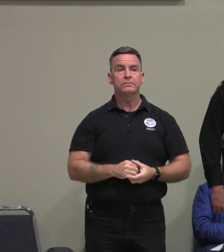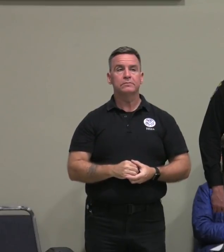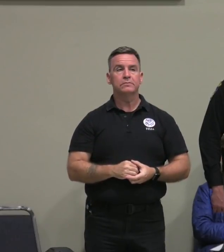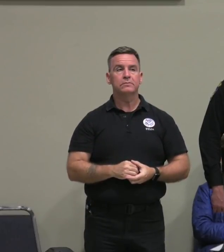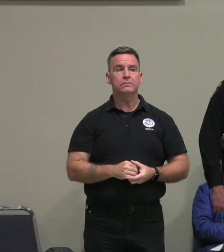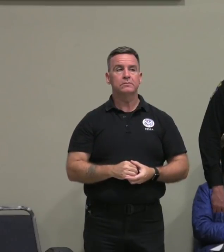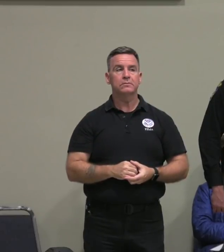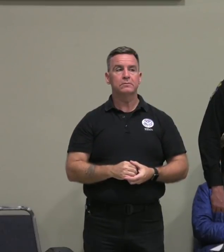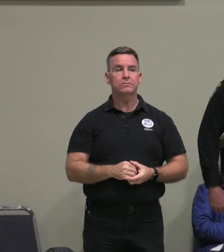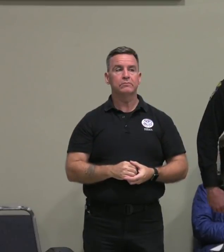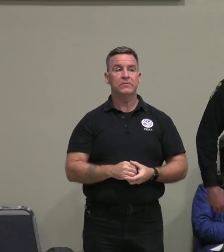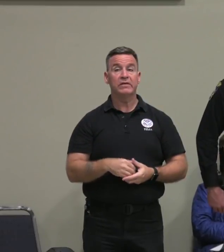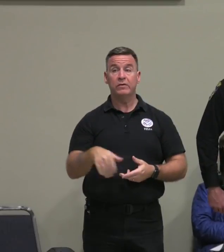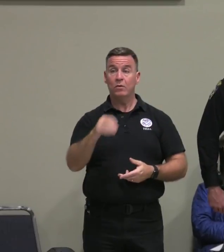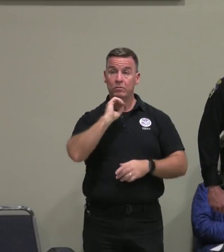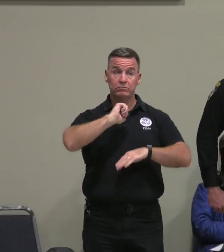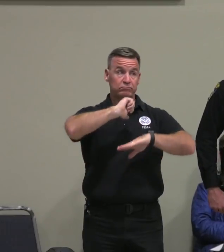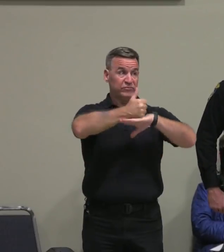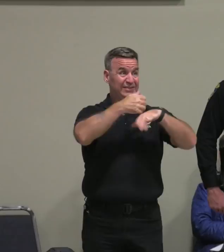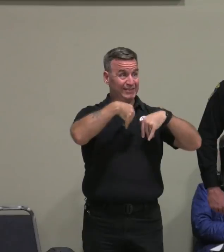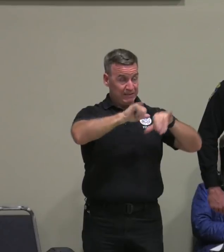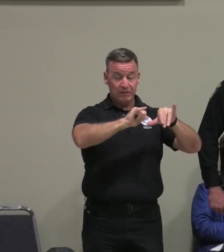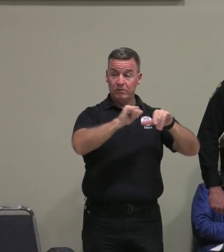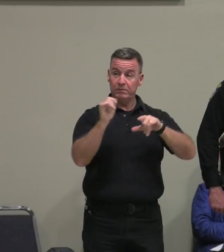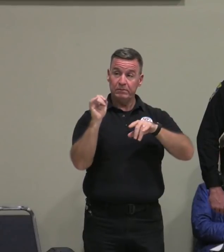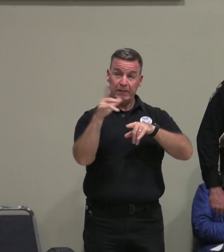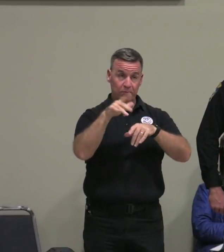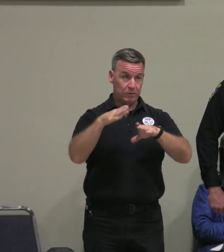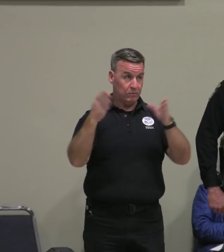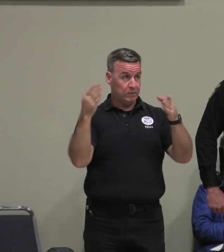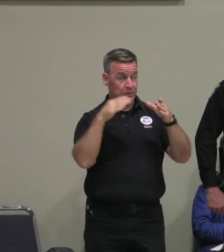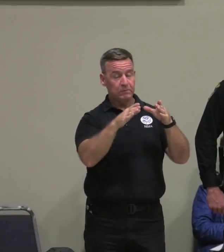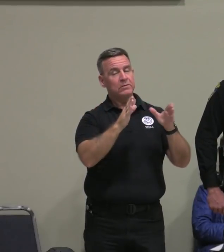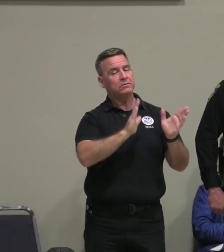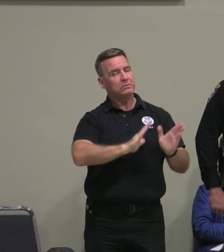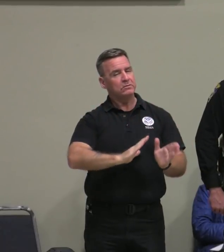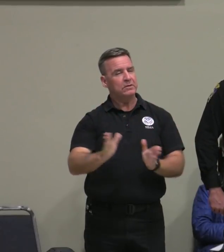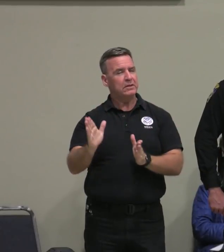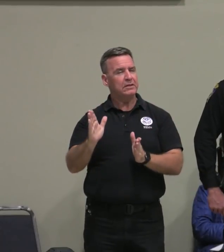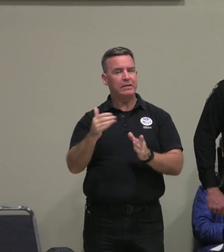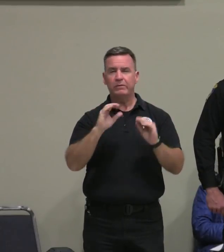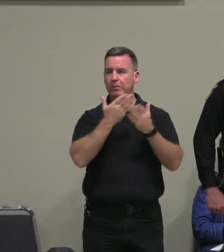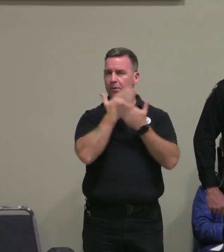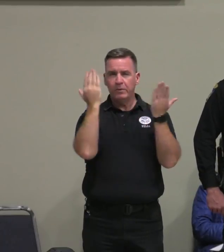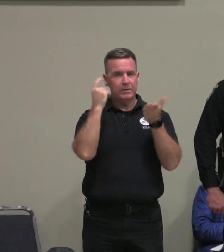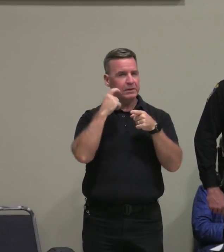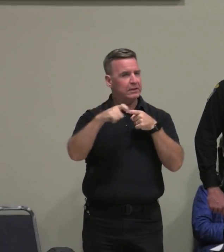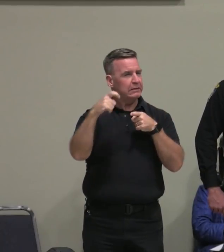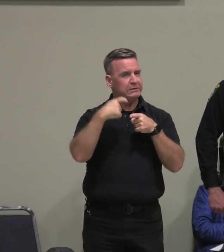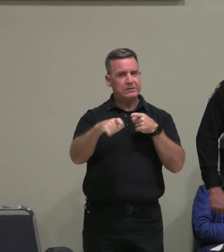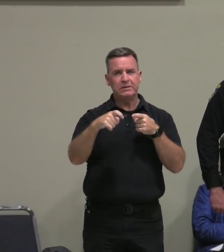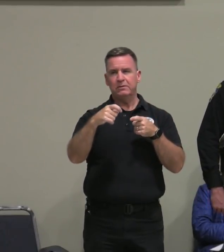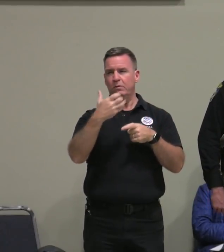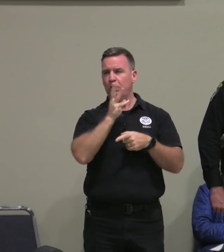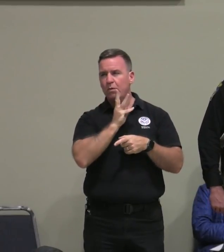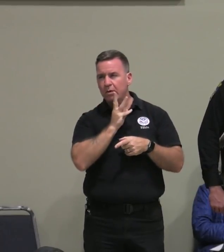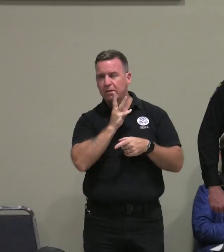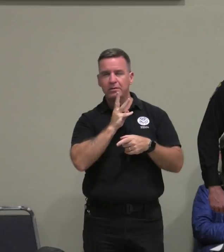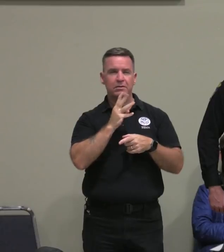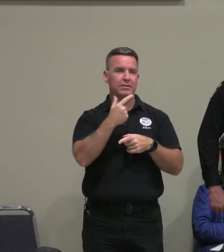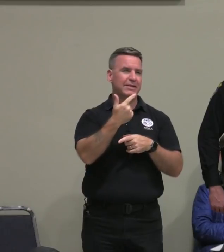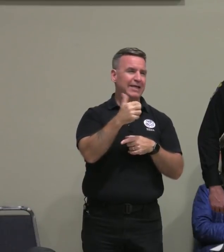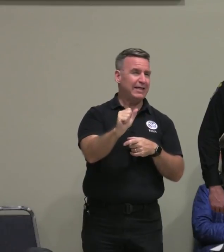If your home is still standing and you return when your zone is open, be prepared to be without utilities to include power and water